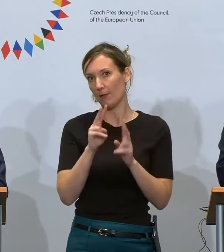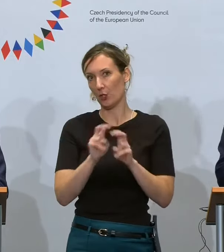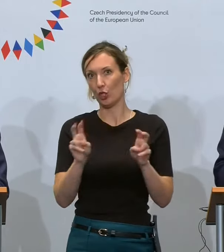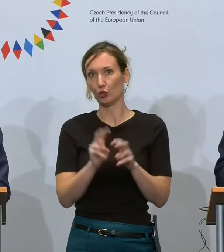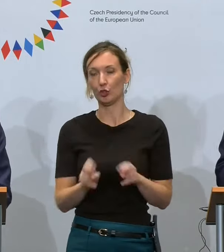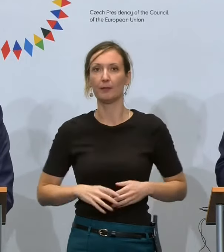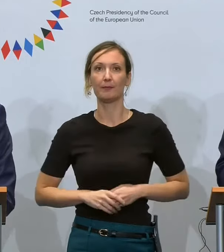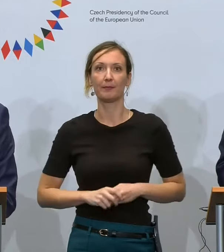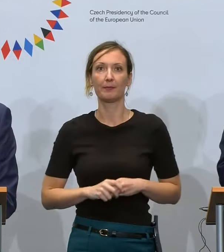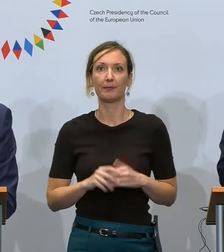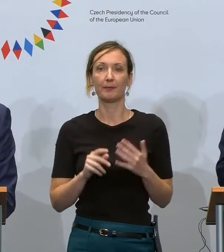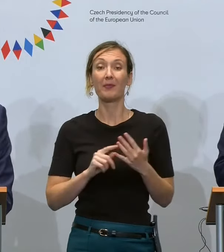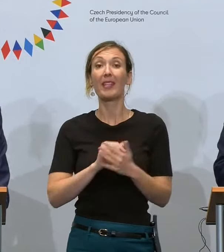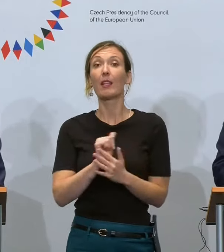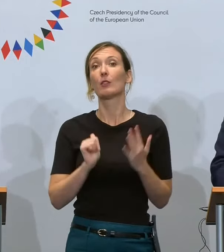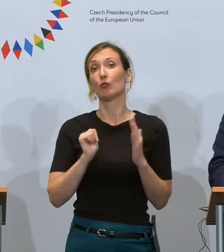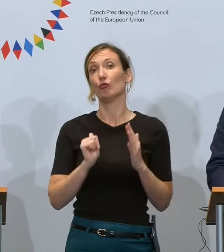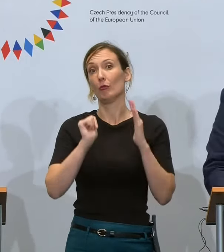Six,